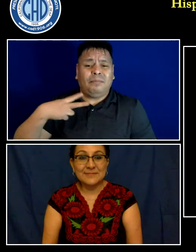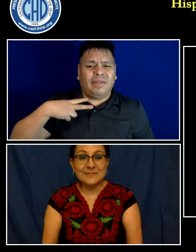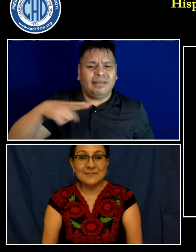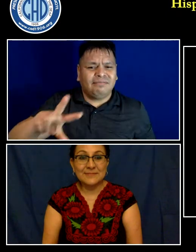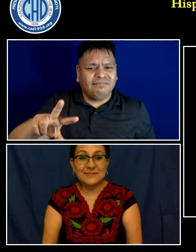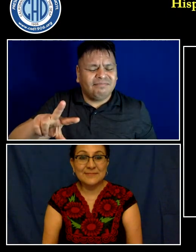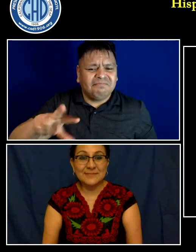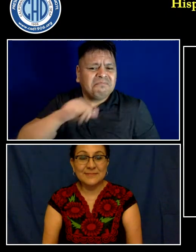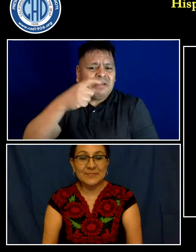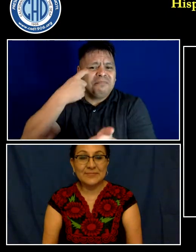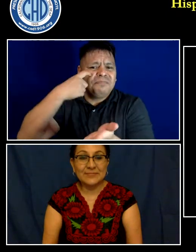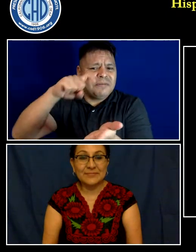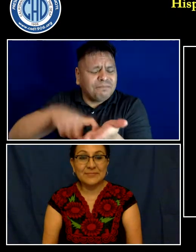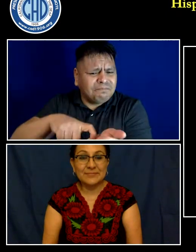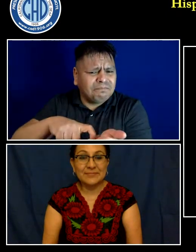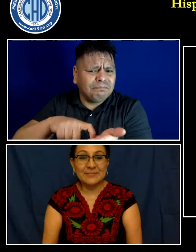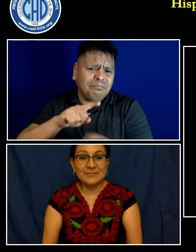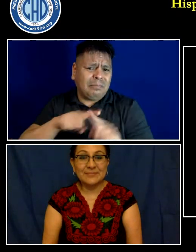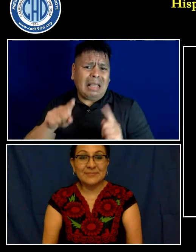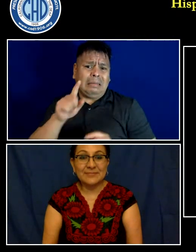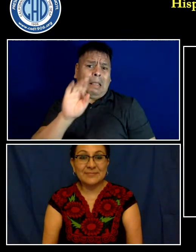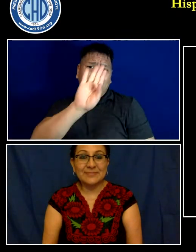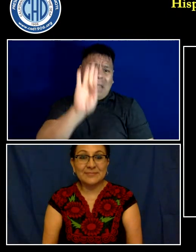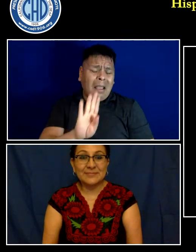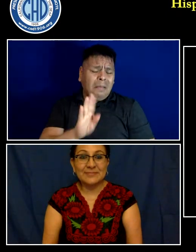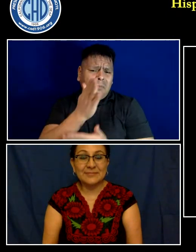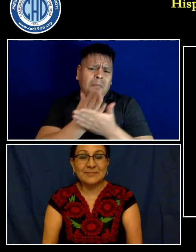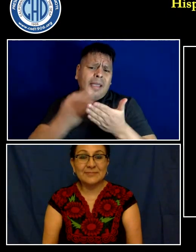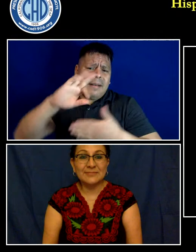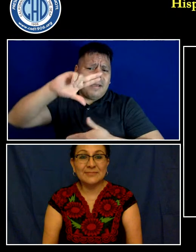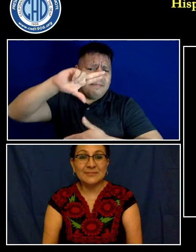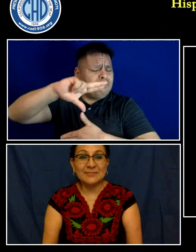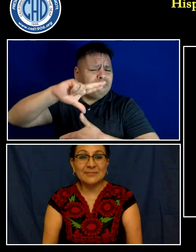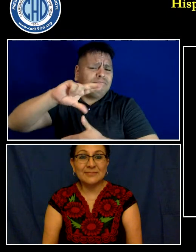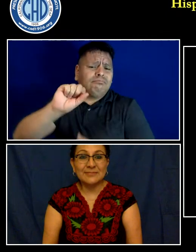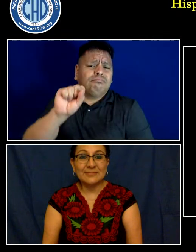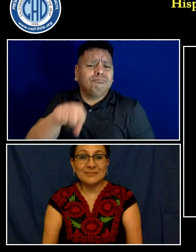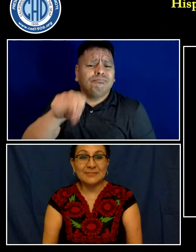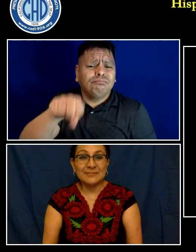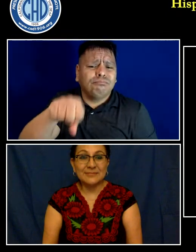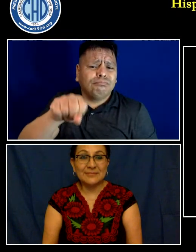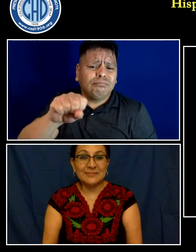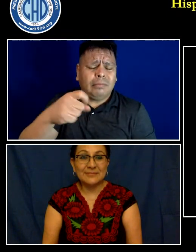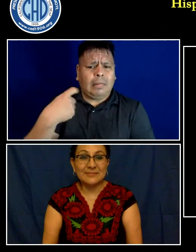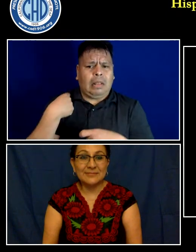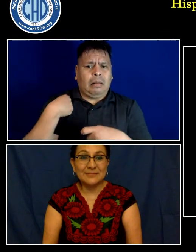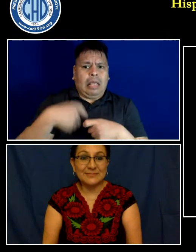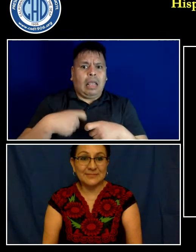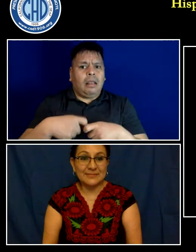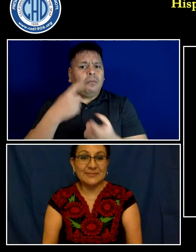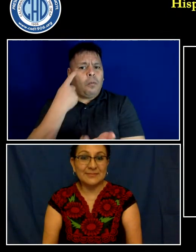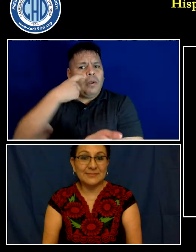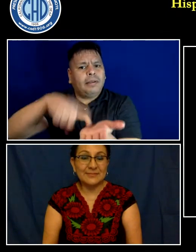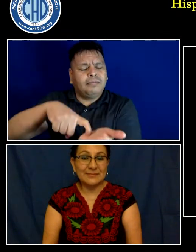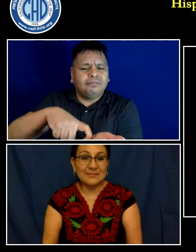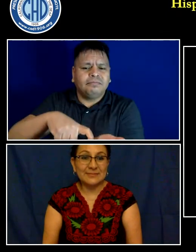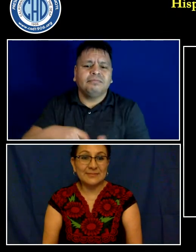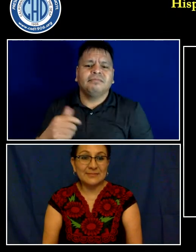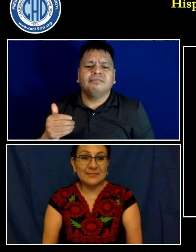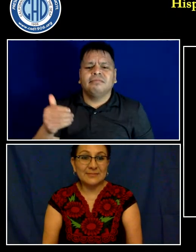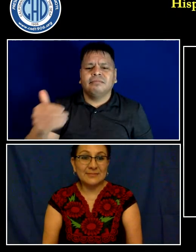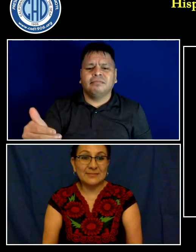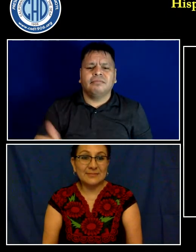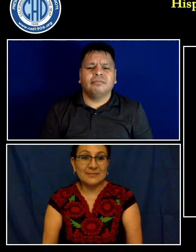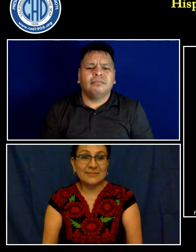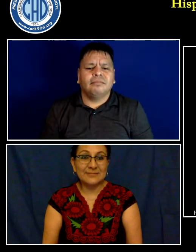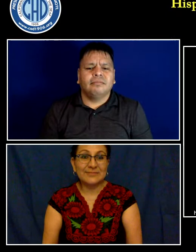away from the Portuguese. The language that they use is Portuguese. And so they don't recognize that. But we do recognize Brazil as a